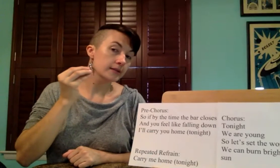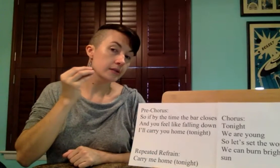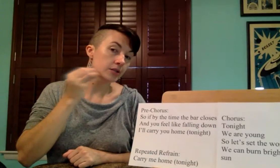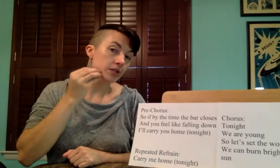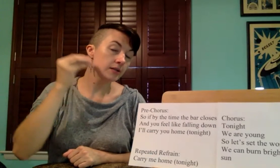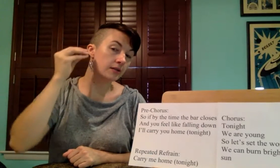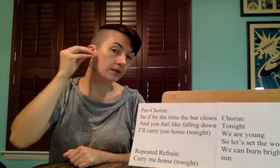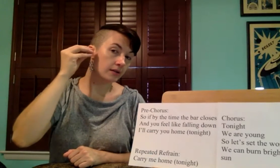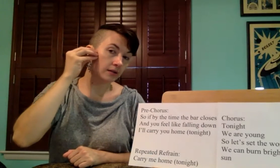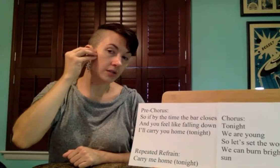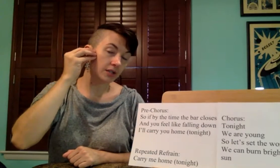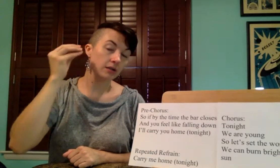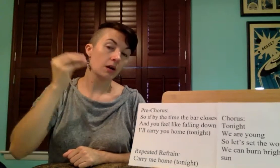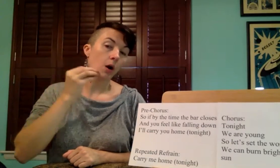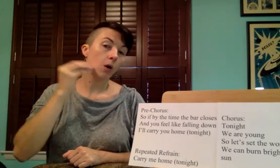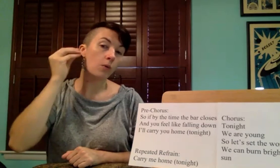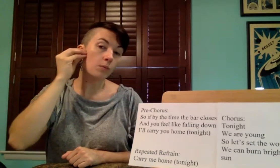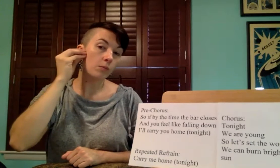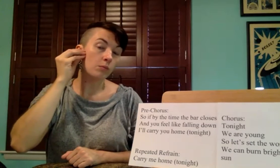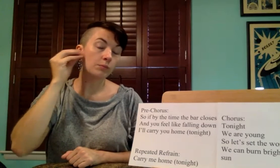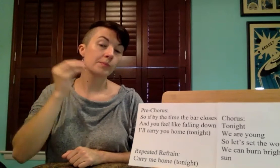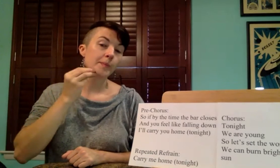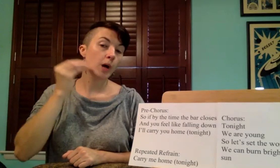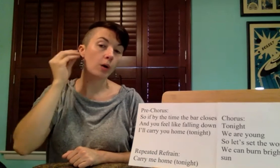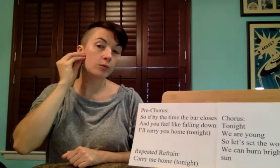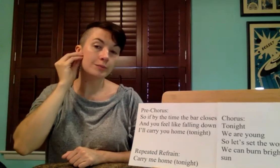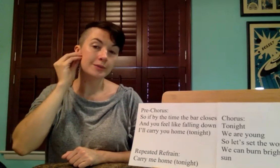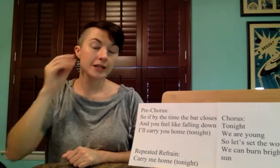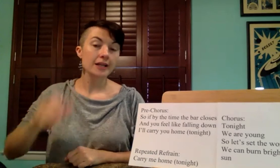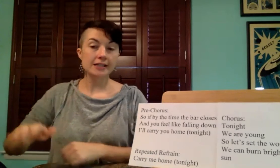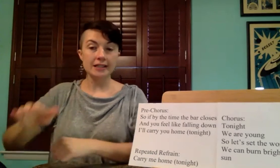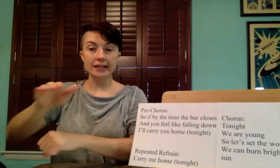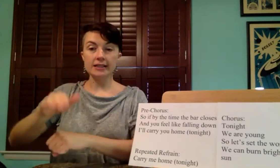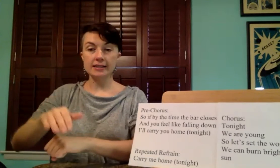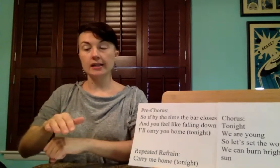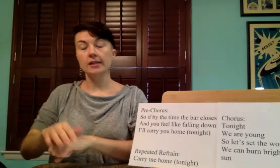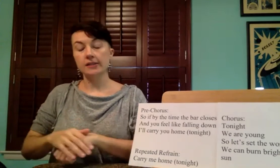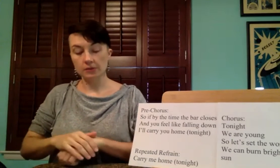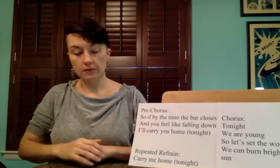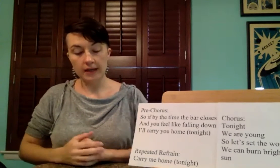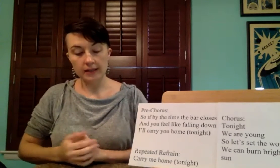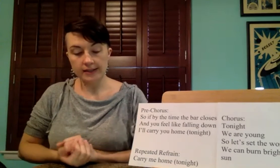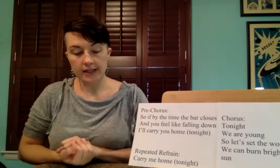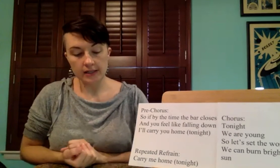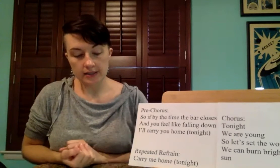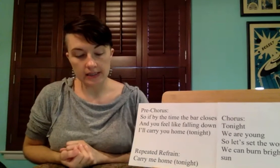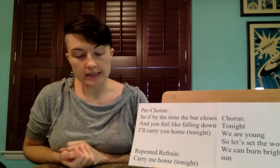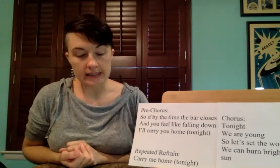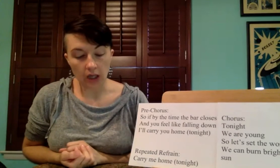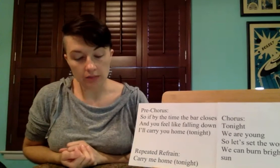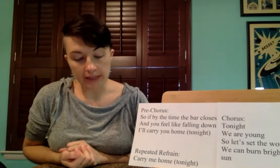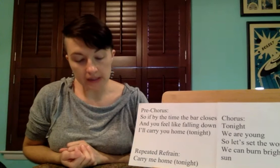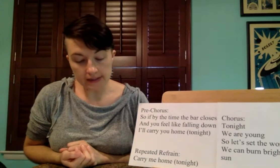our chin and our cheek. Home, home, tonight. So that is tonight is a compound